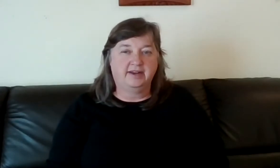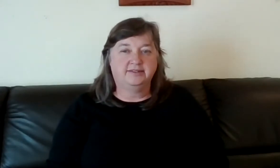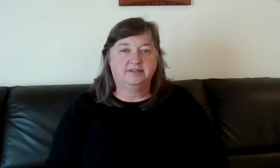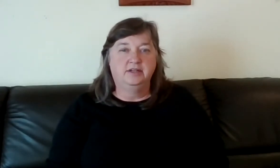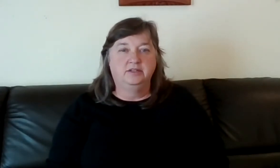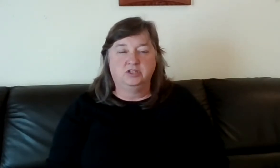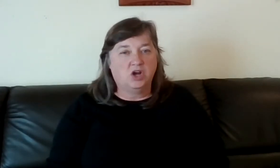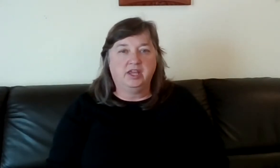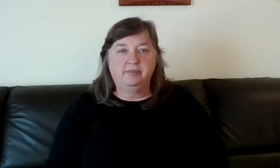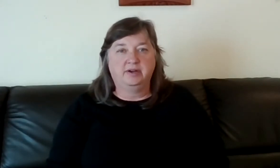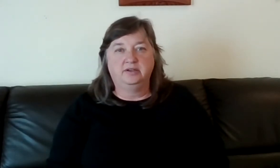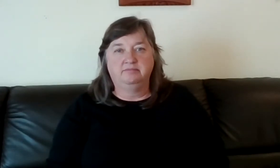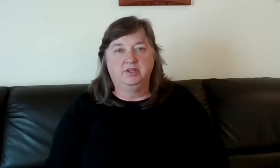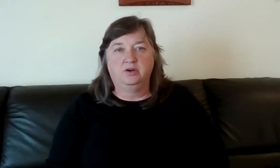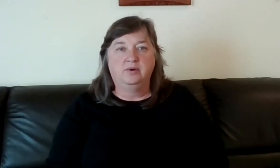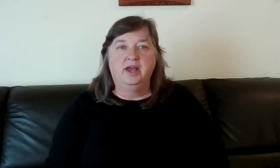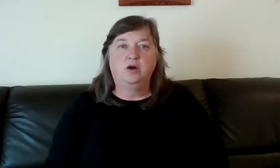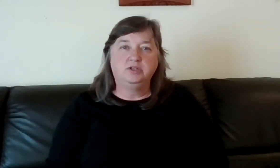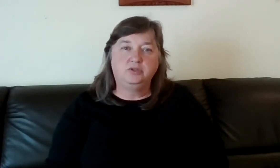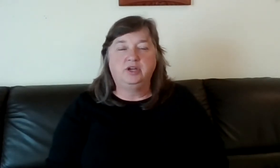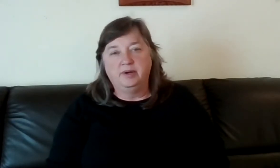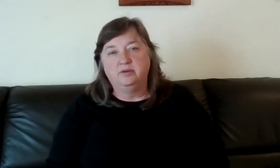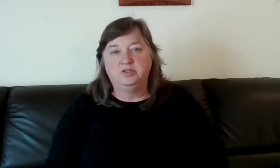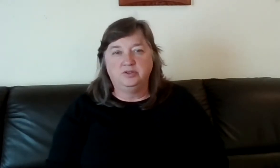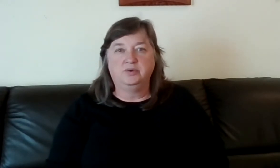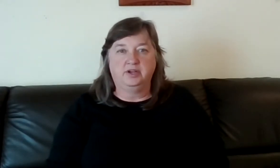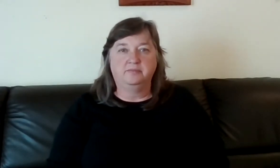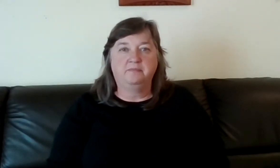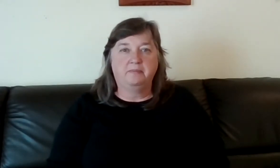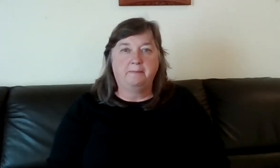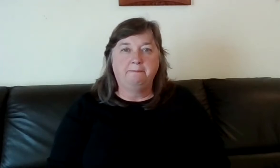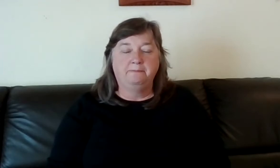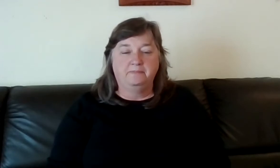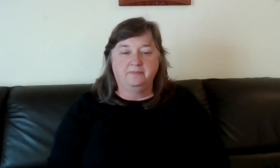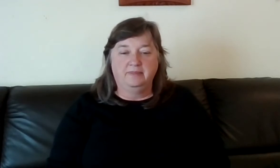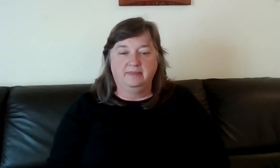status, just talking about it, you know, how much you hear and how much you don't hear.